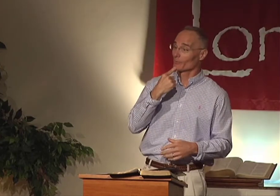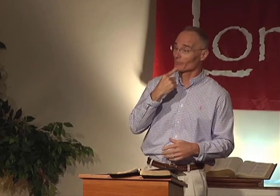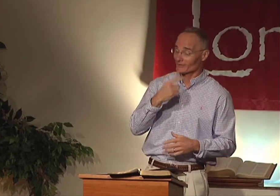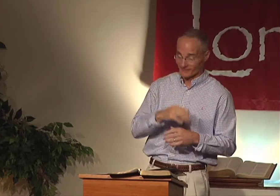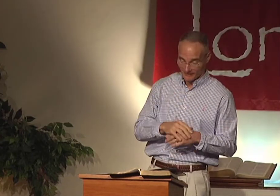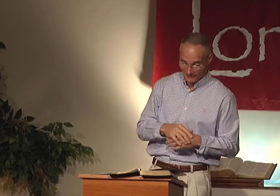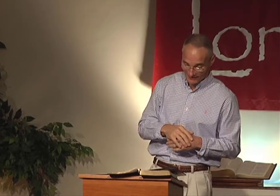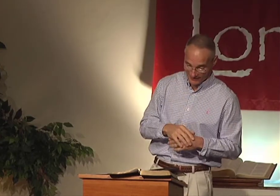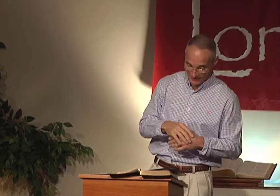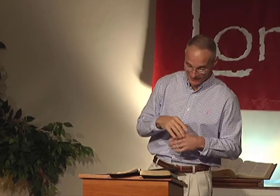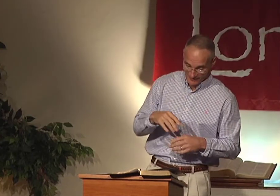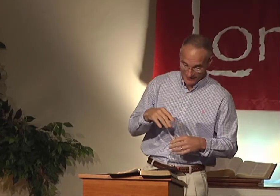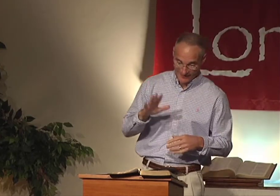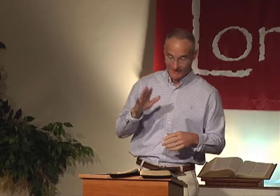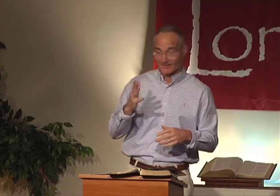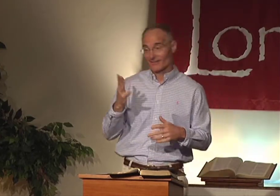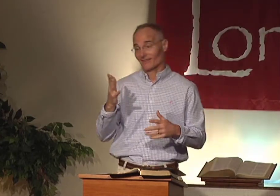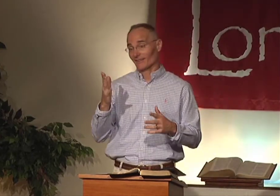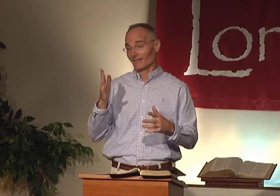You had to face their disappointment.